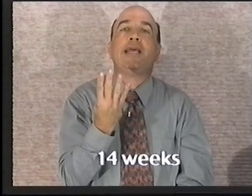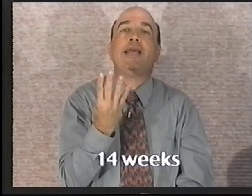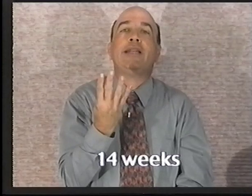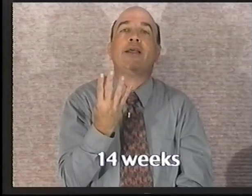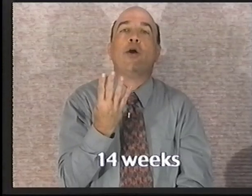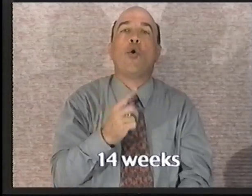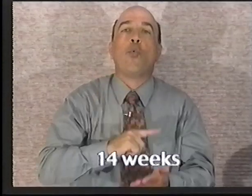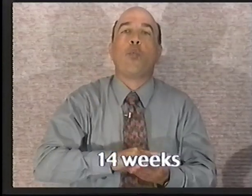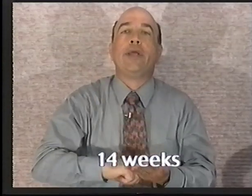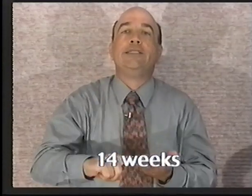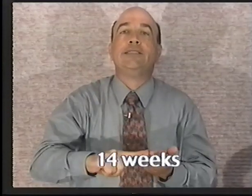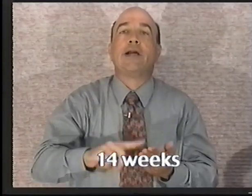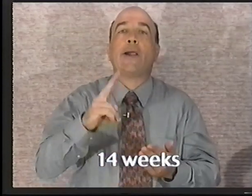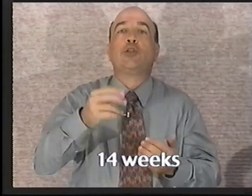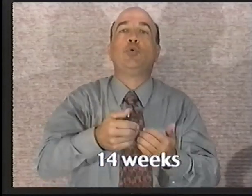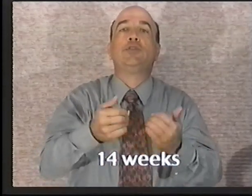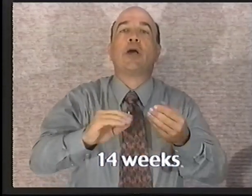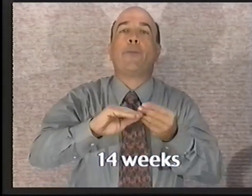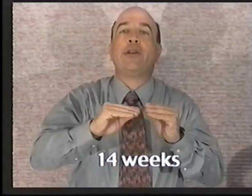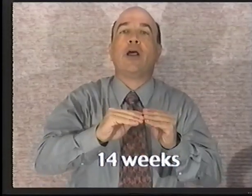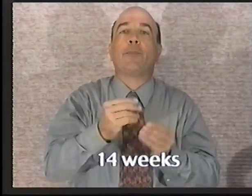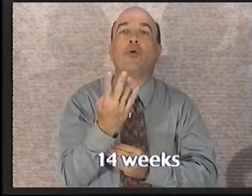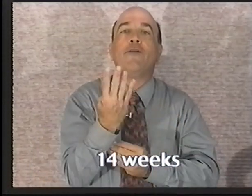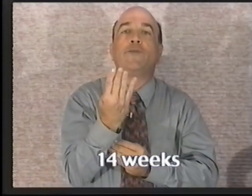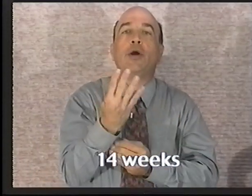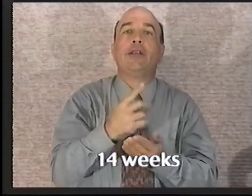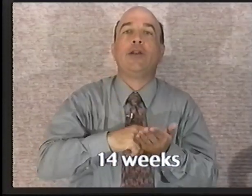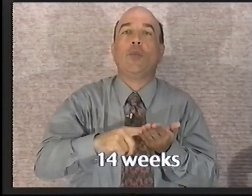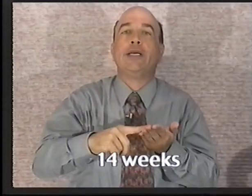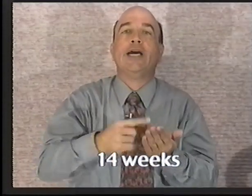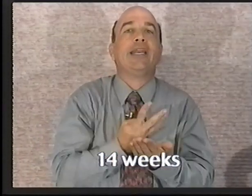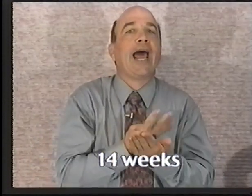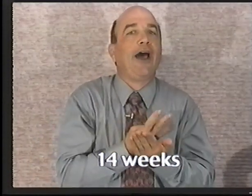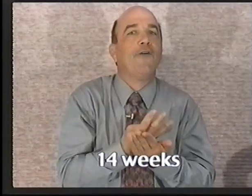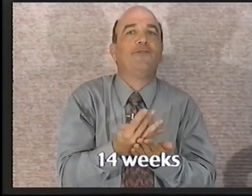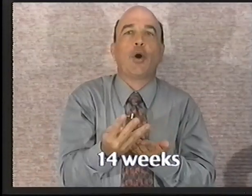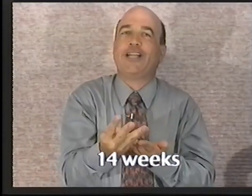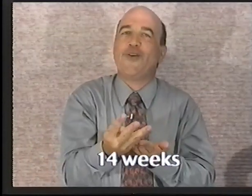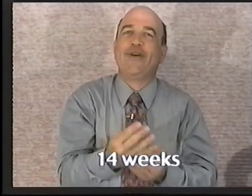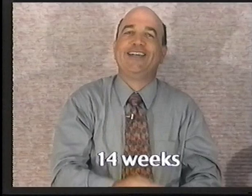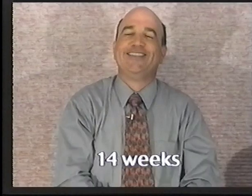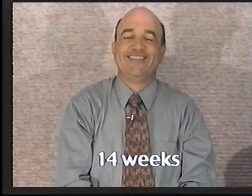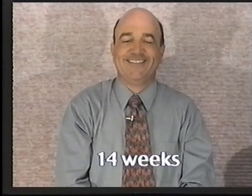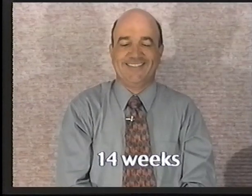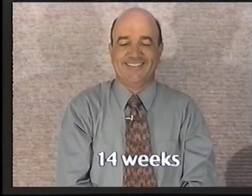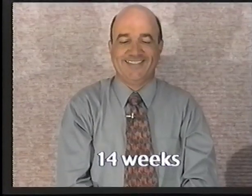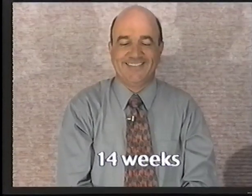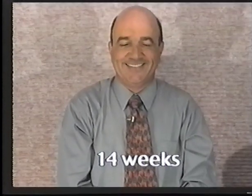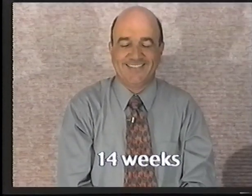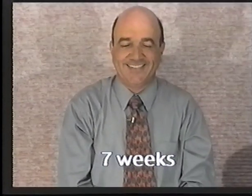14 weeks, 2 separate numbers. 14 weeks, not 14 weeks.